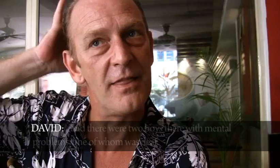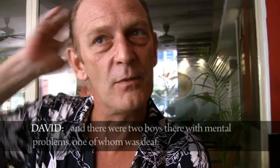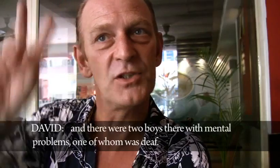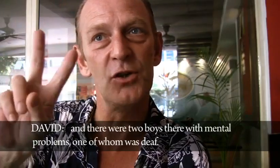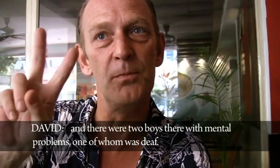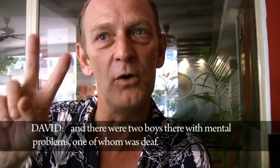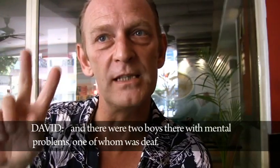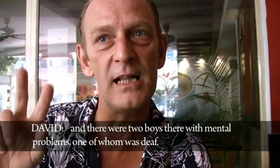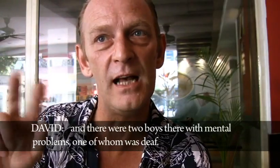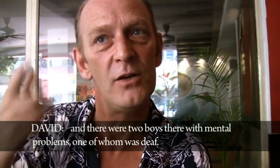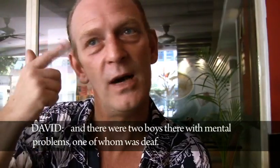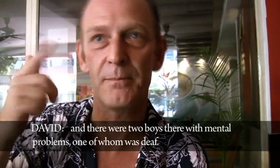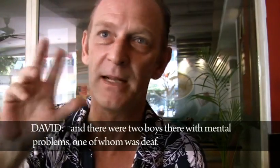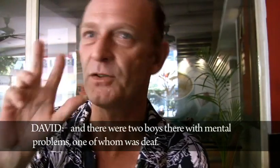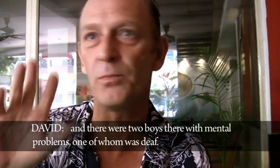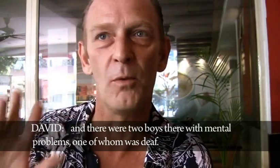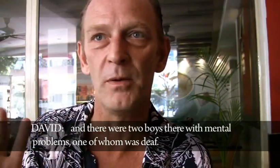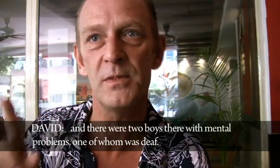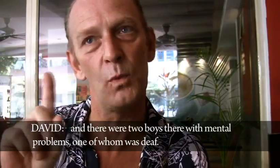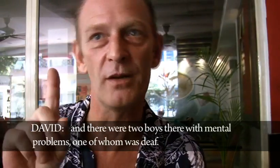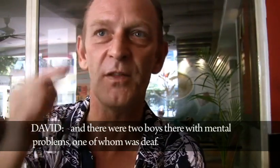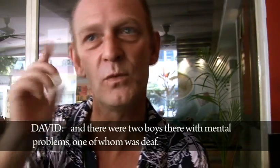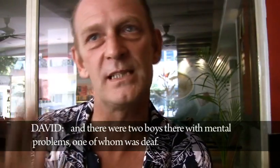two boys there who had mental problems. One of them was deaf.